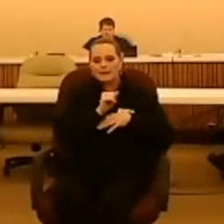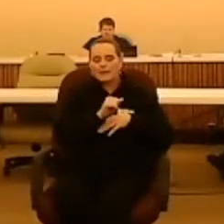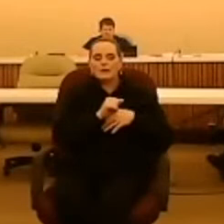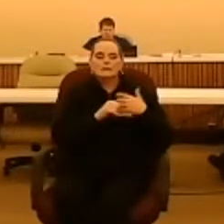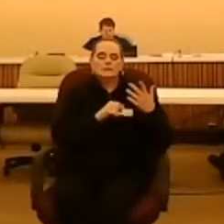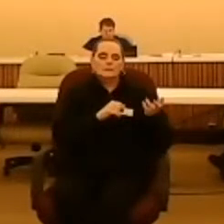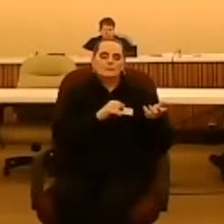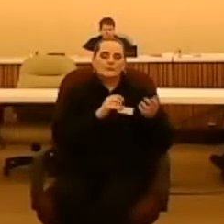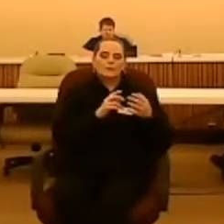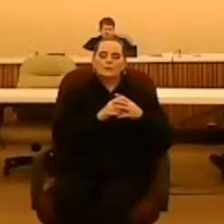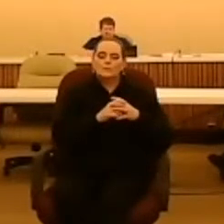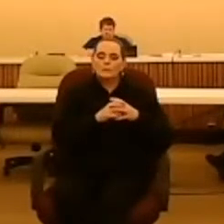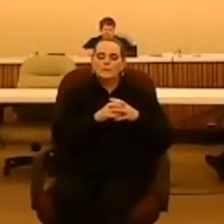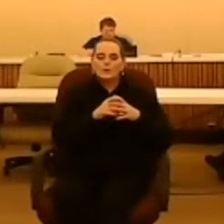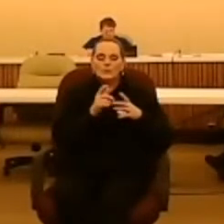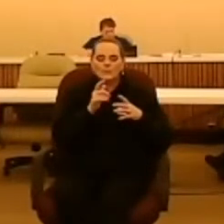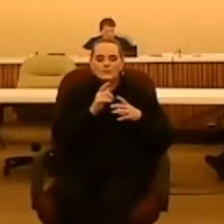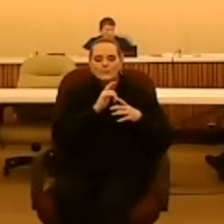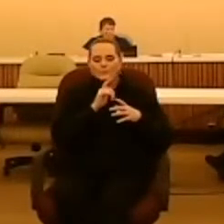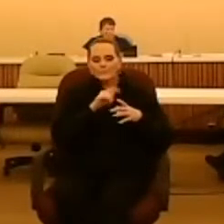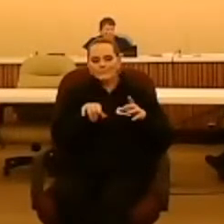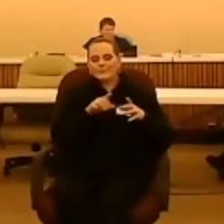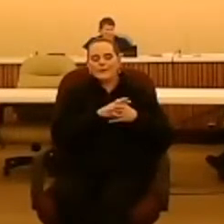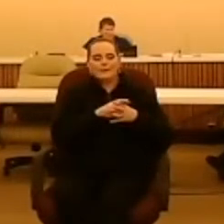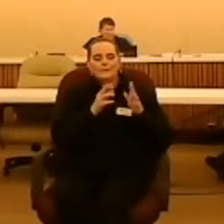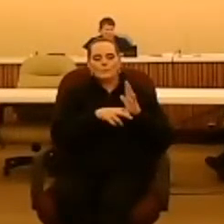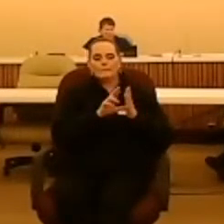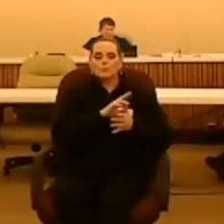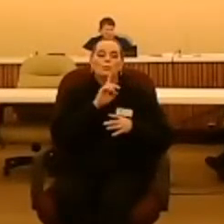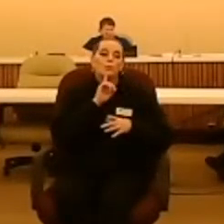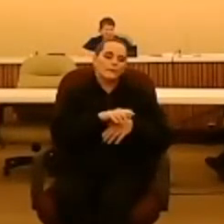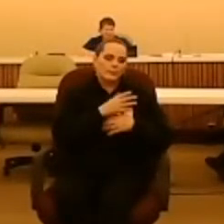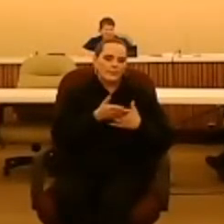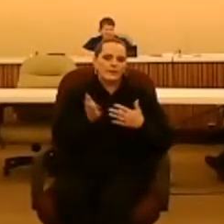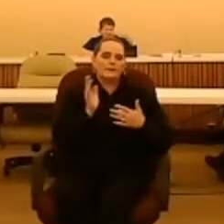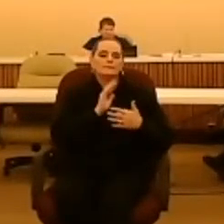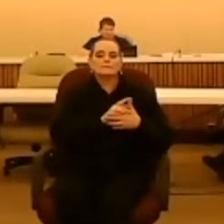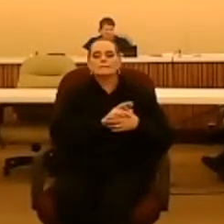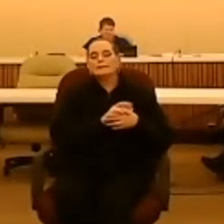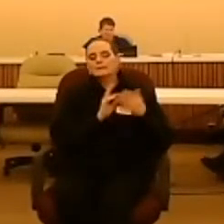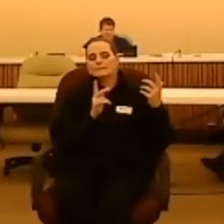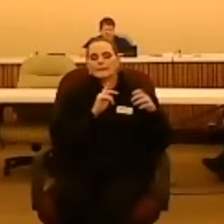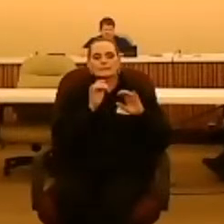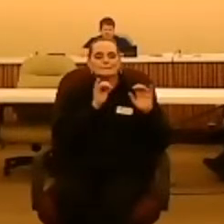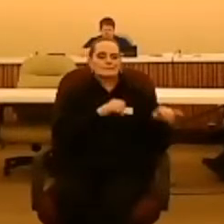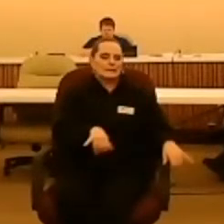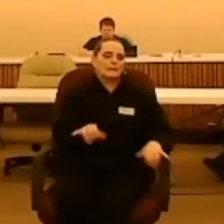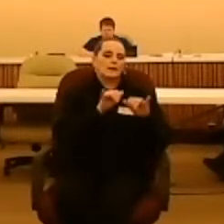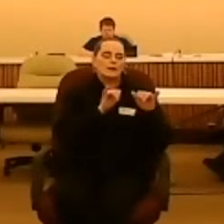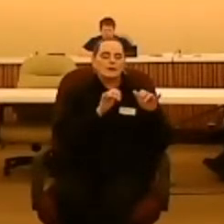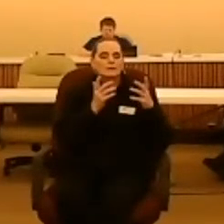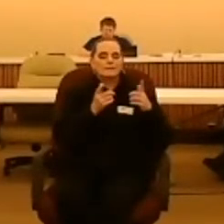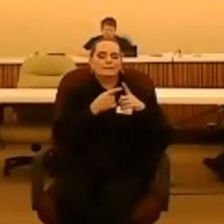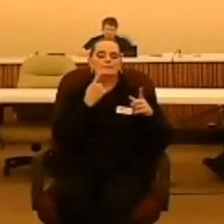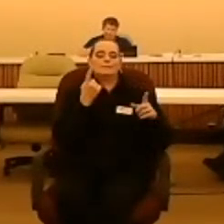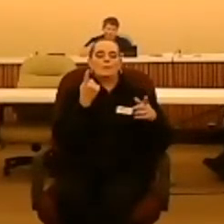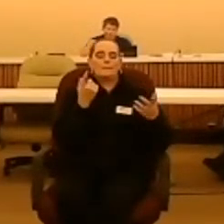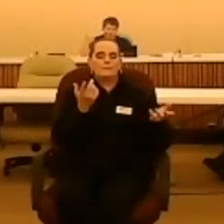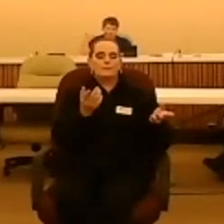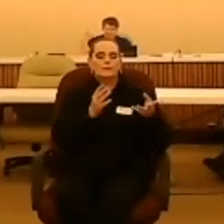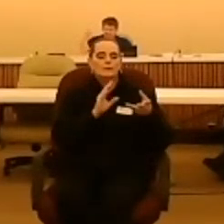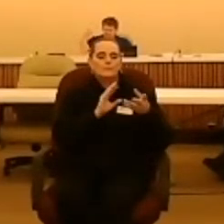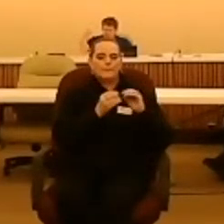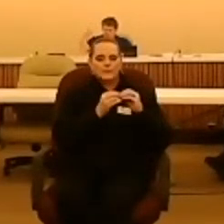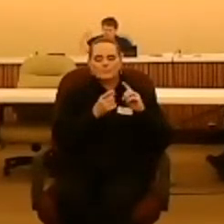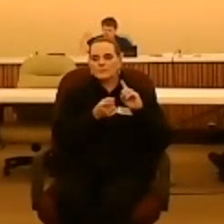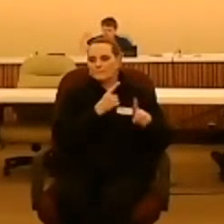look at real things. They do counts, they get standard, and they have it, it's based off of,